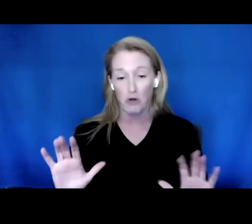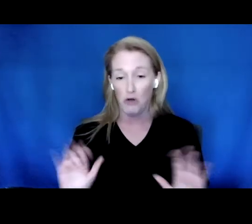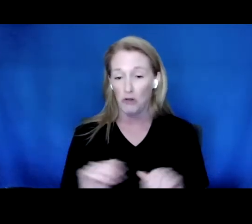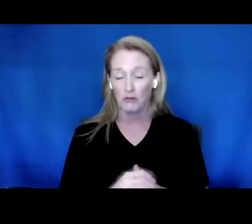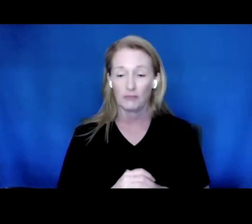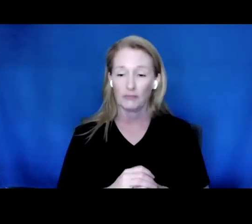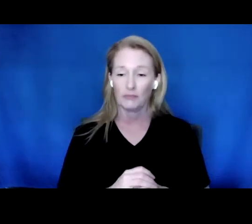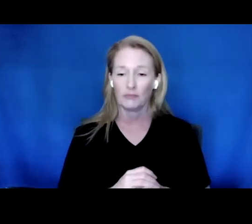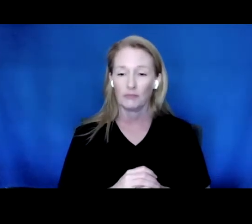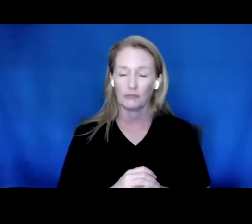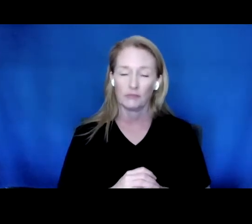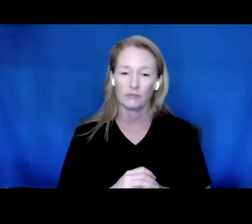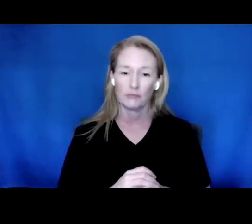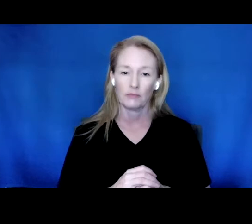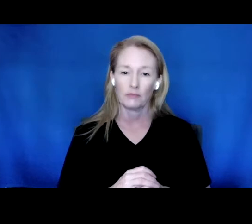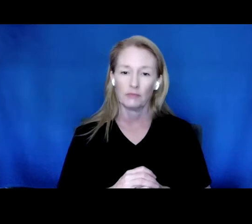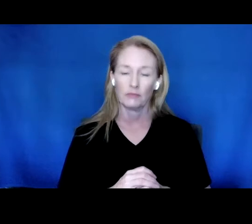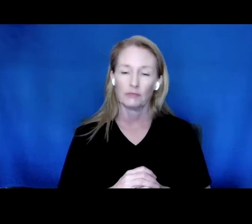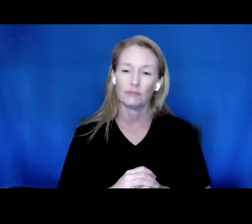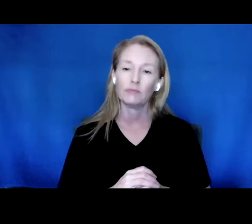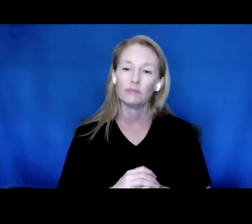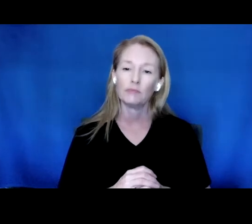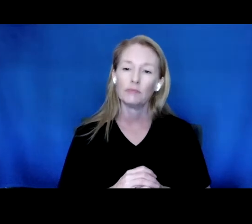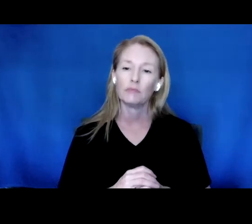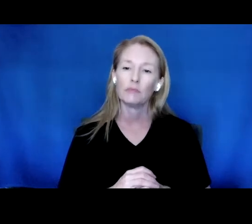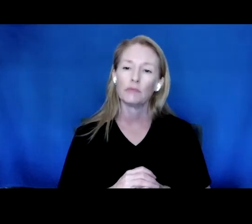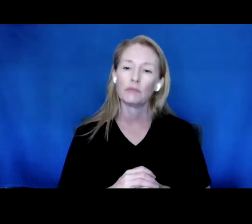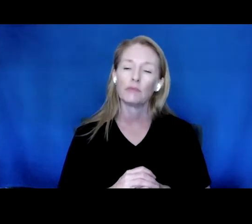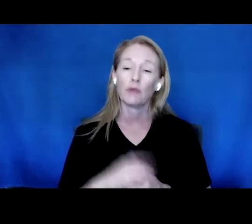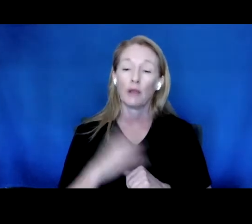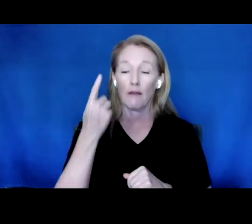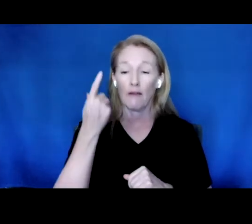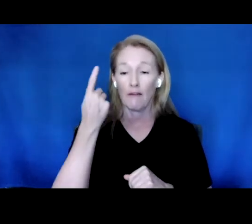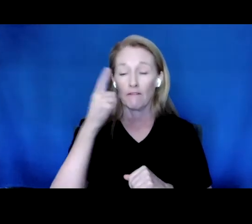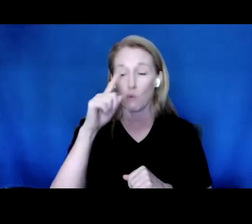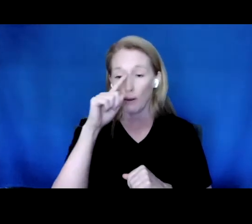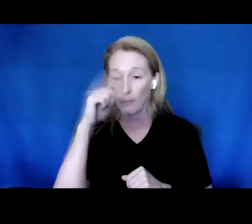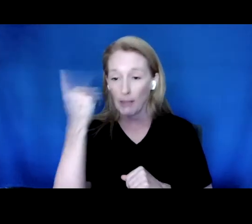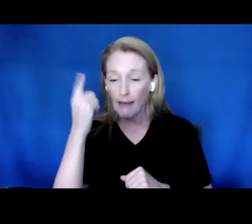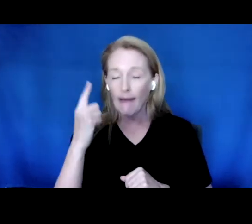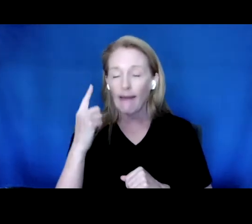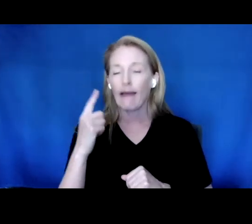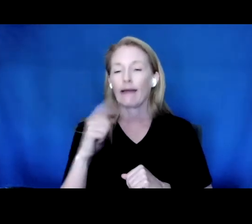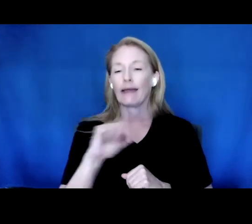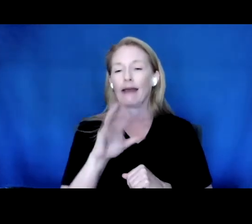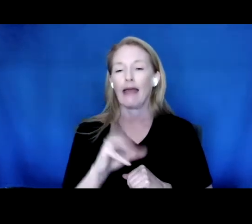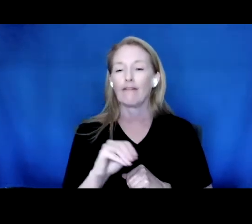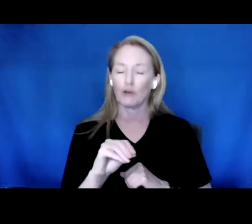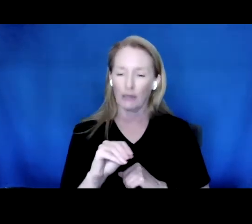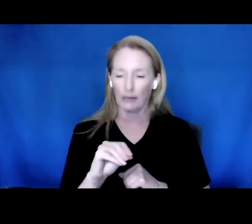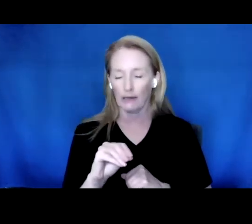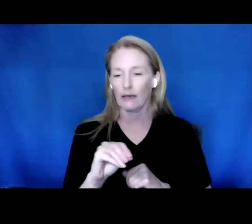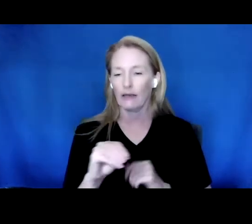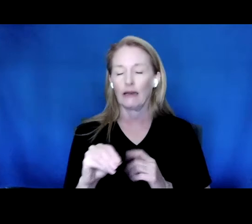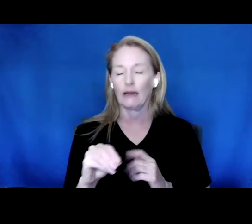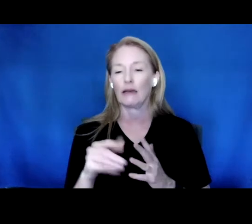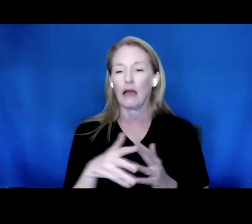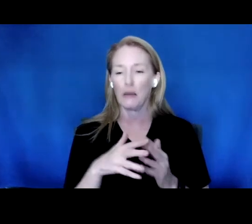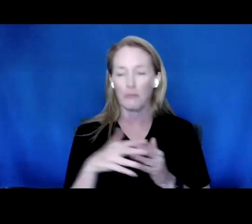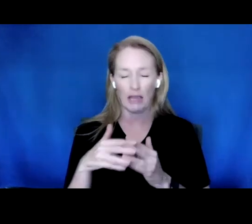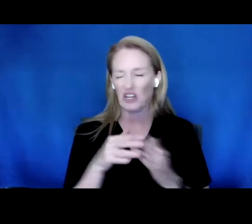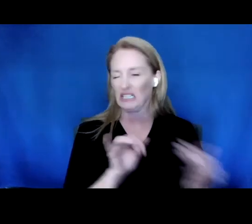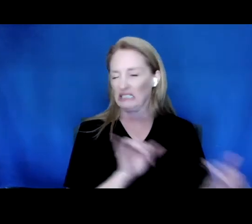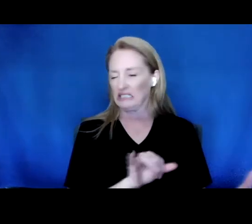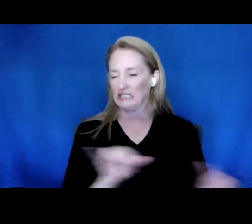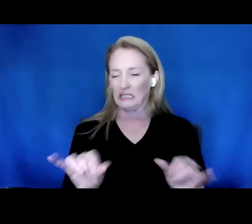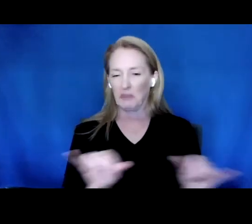The excess death rate for Black and African Americans is very similar to what we saw for American Indians and Alaska